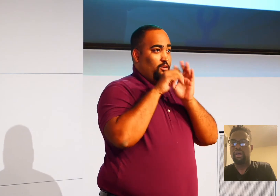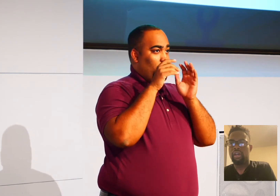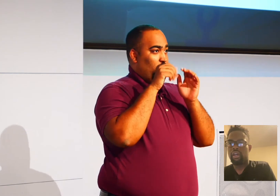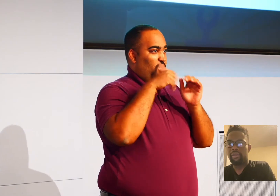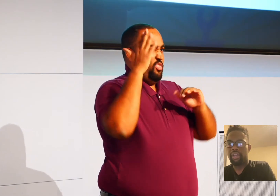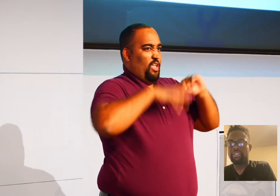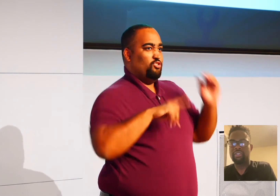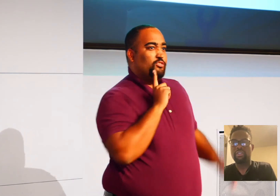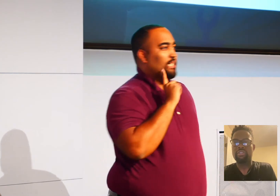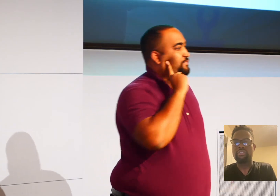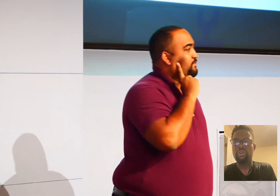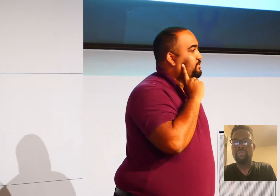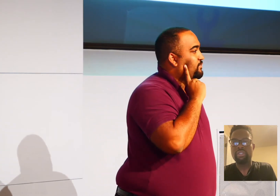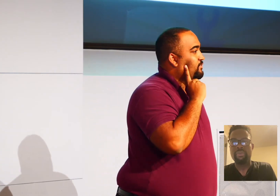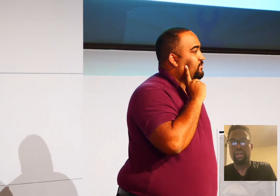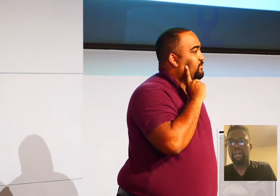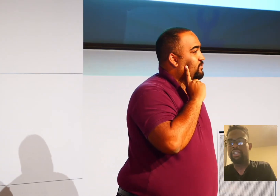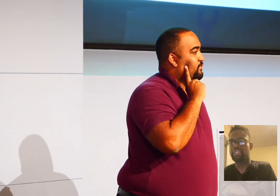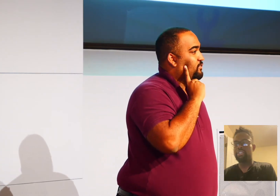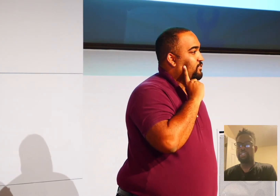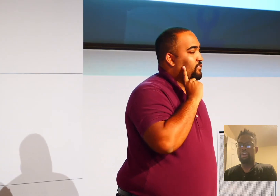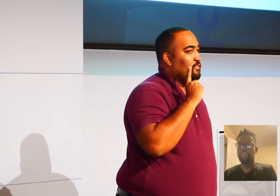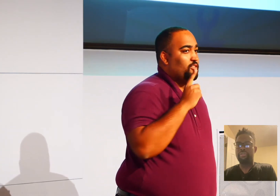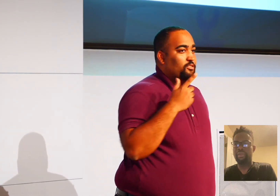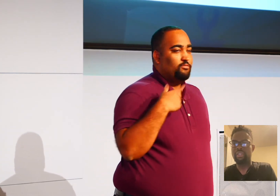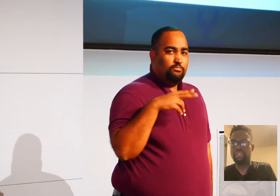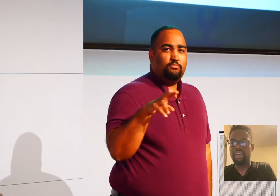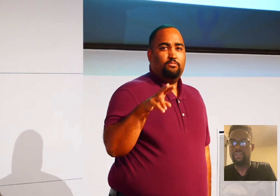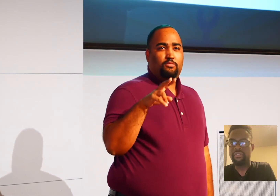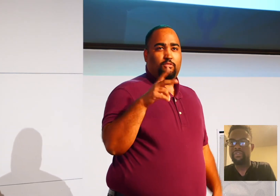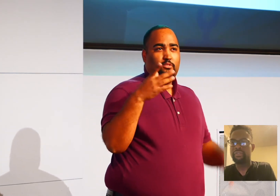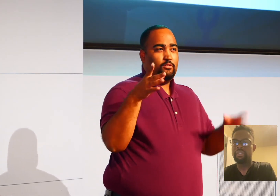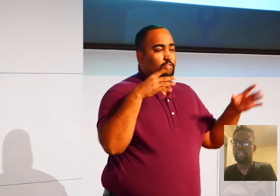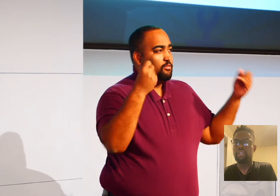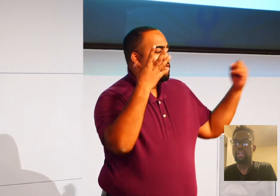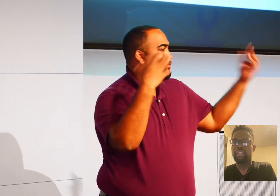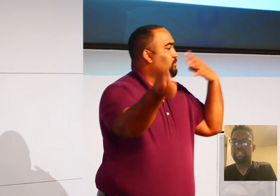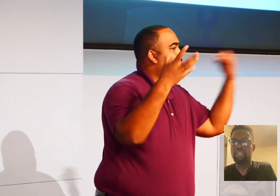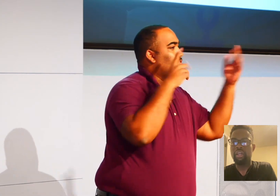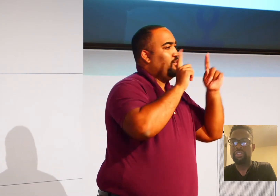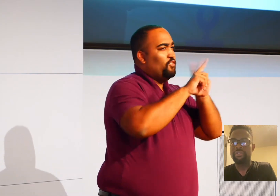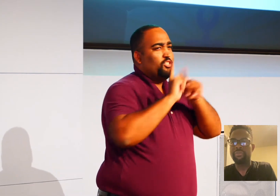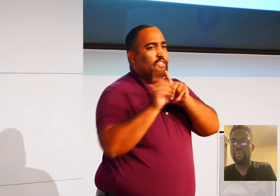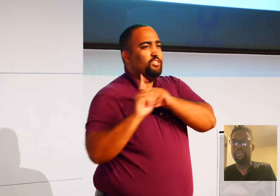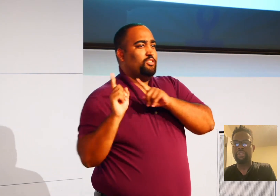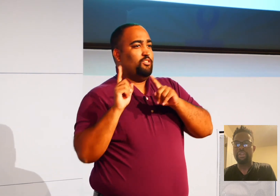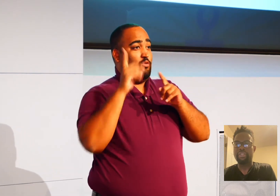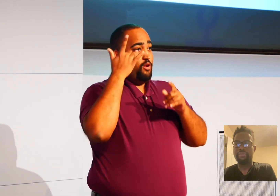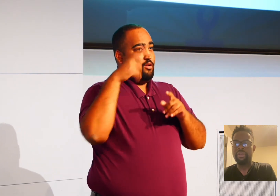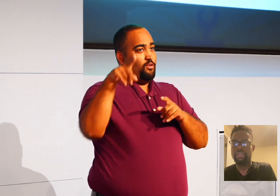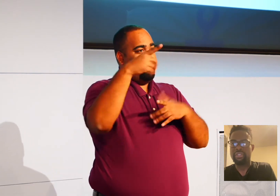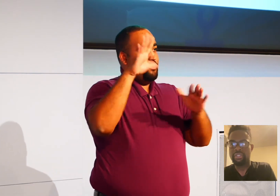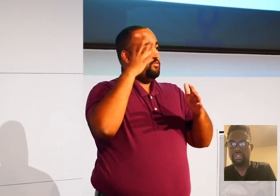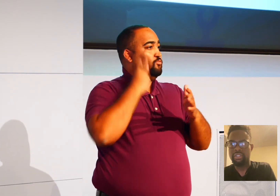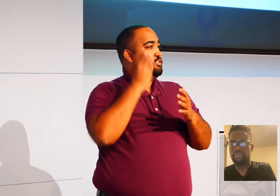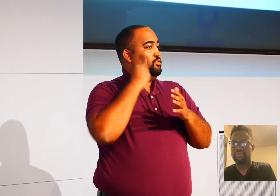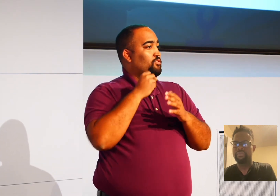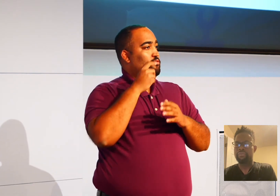I mean, I just learned so much about identity other than being deaf. I just saw different people and their experiences